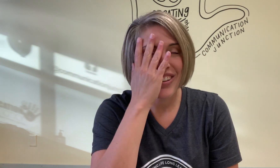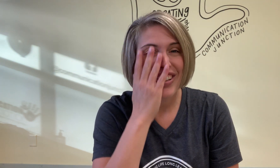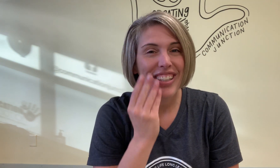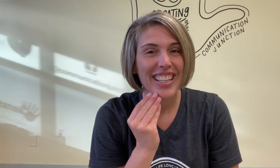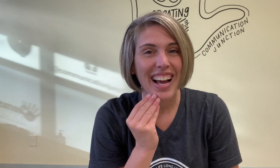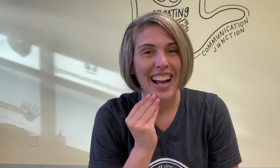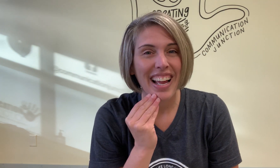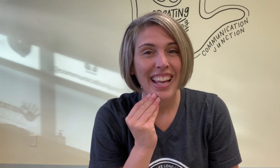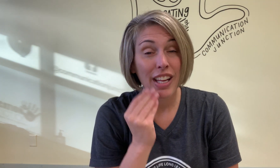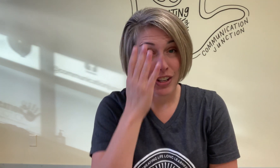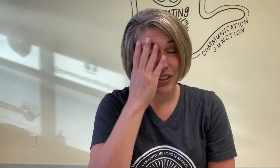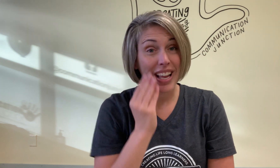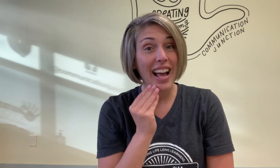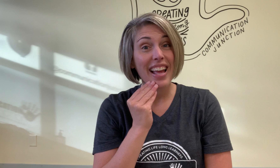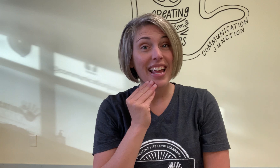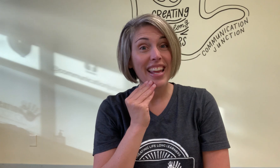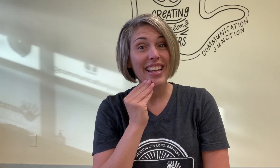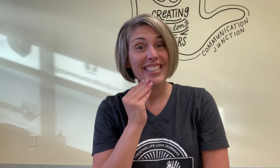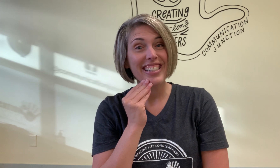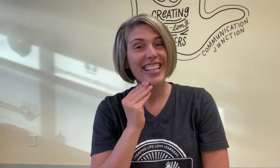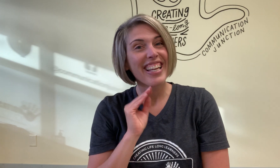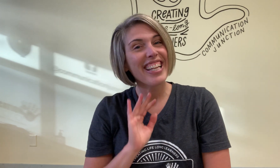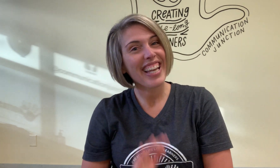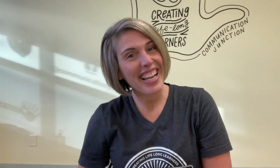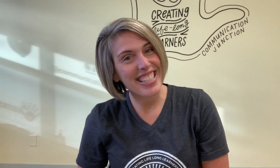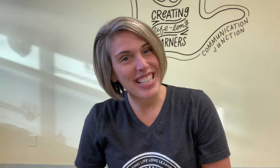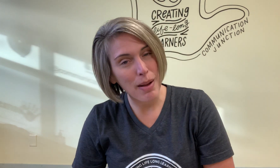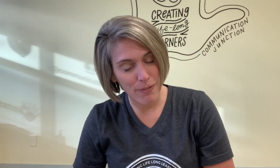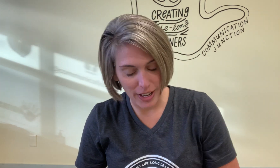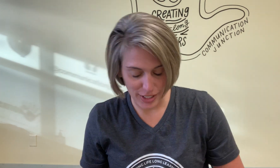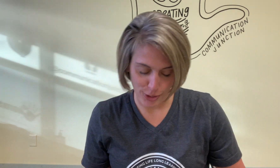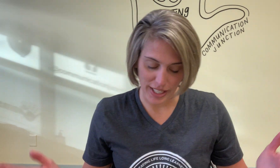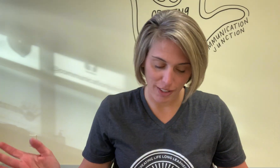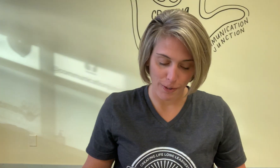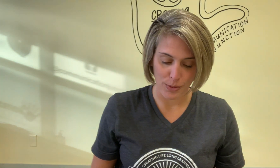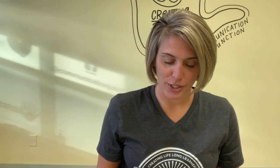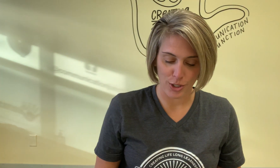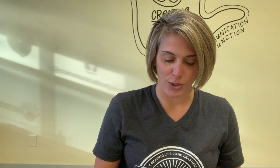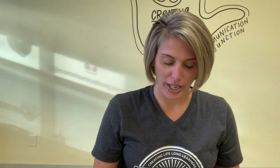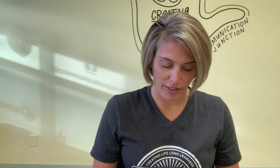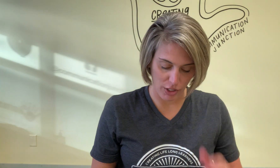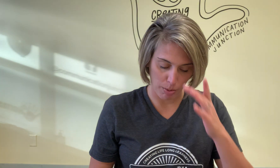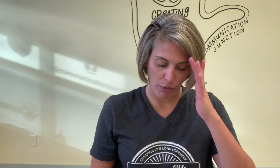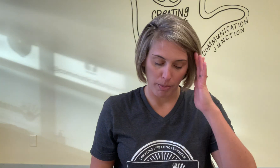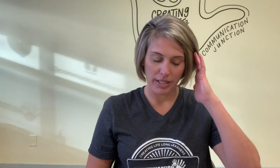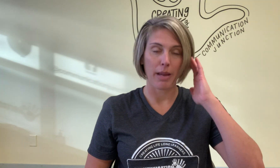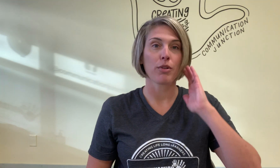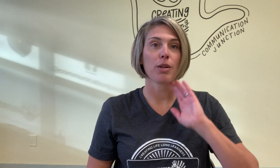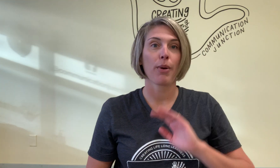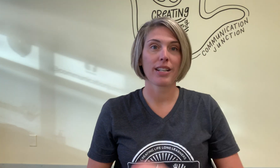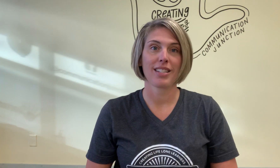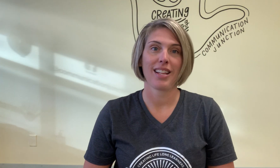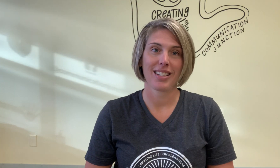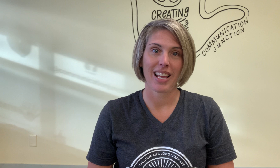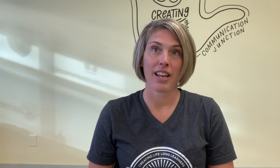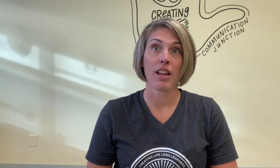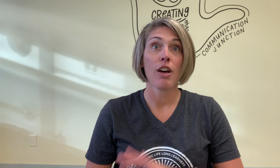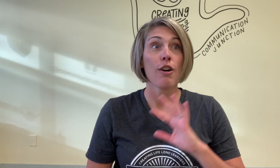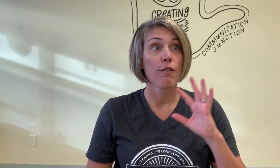good night, good night. Nice job, friends. So that's a fun one to do kind of just before bedtime or to practice that sign